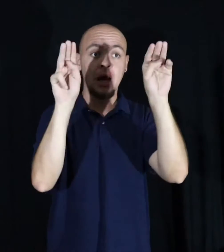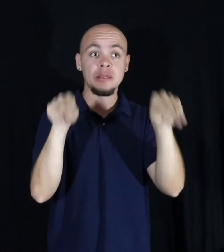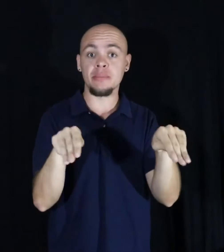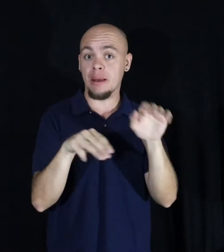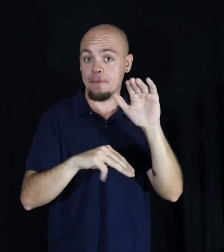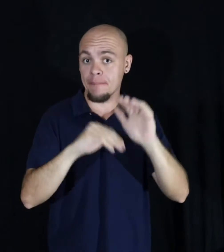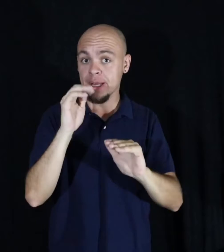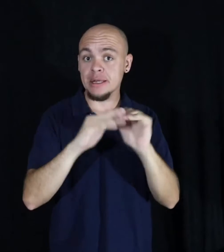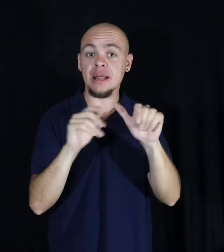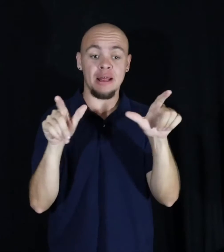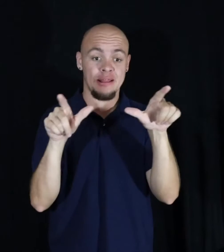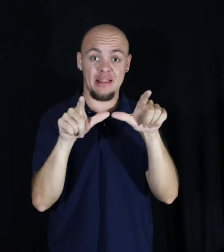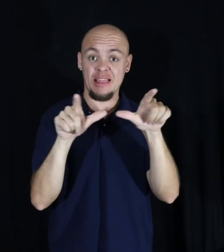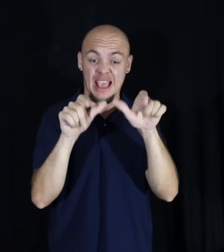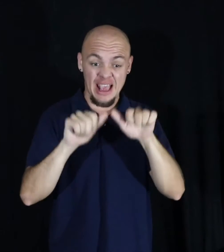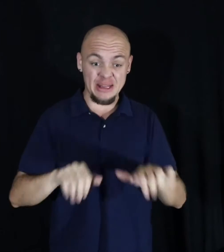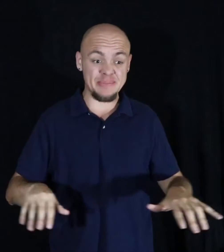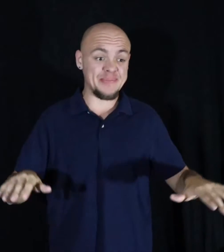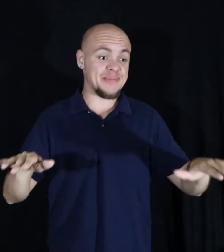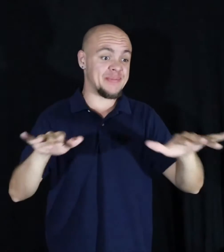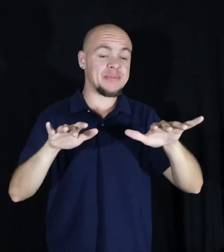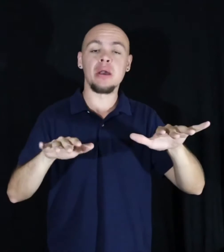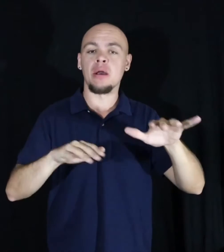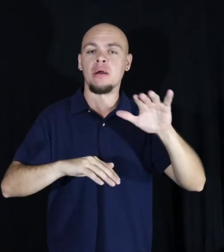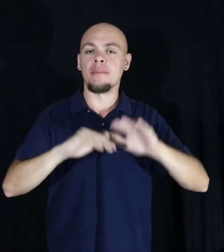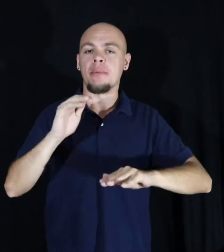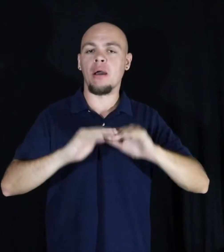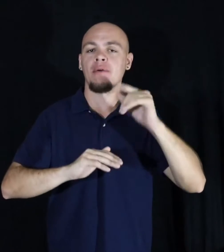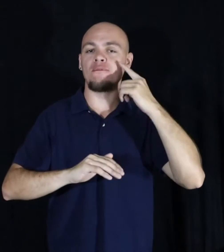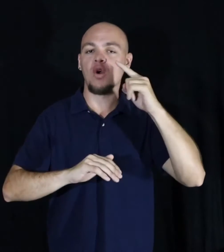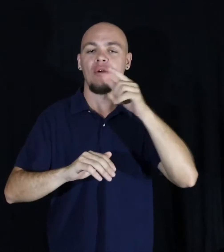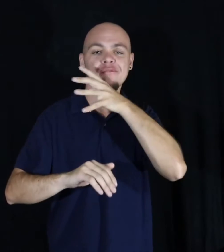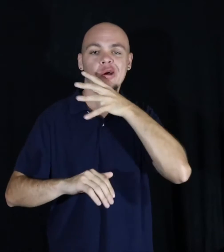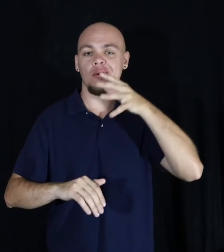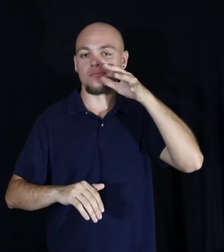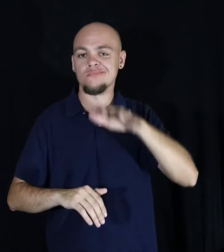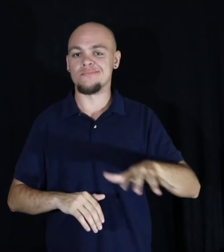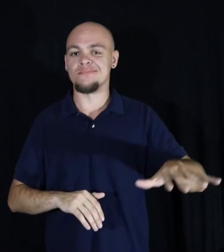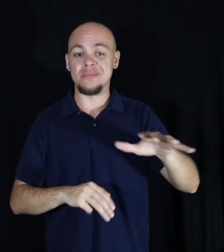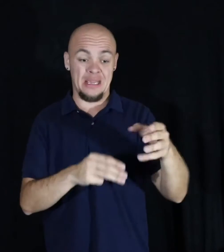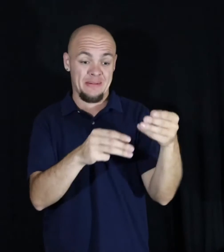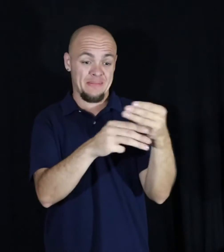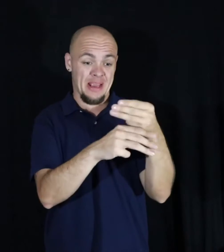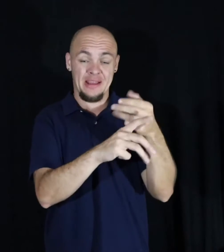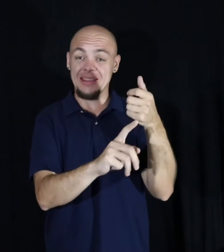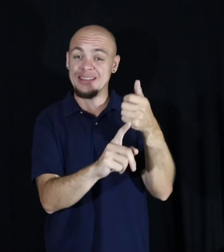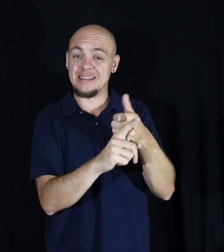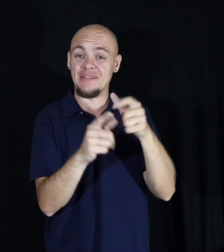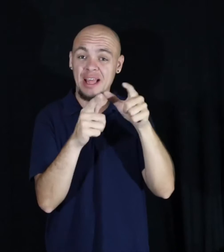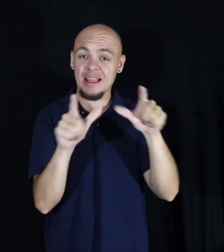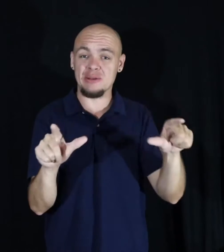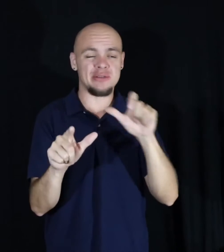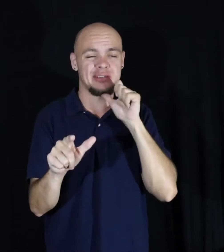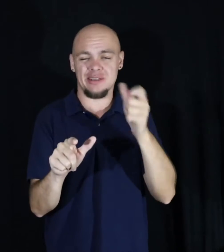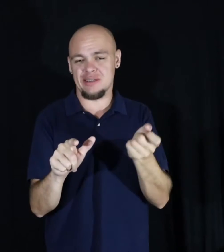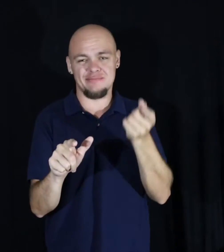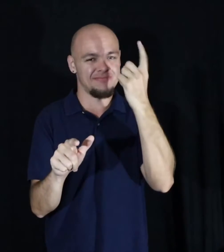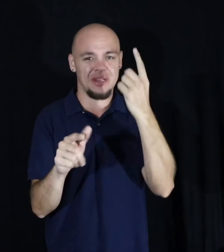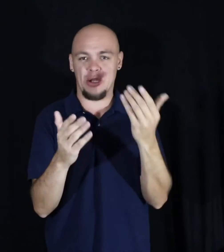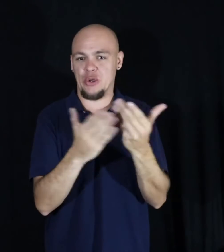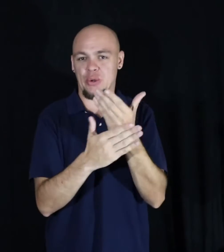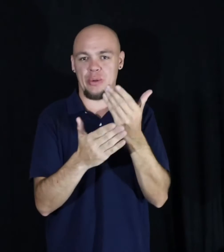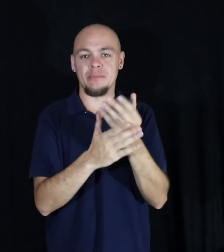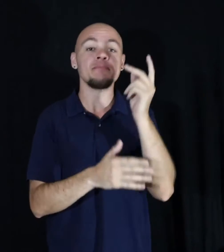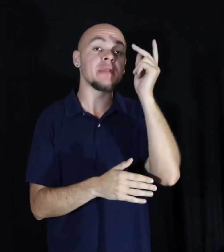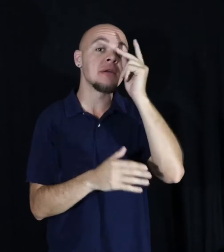measure the land for farming. This idea of math as a language isn't exactly new. A great philosopher